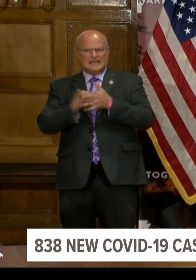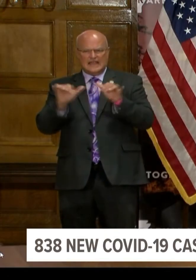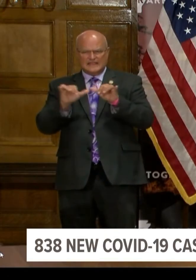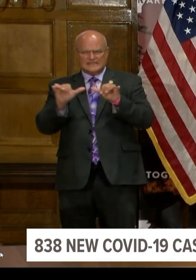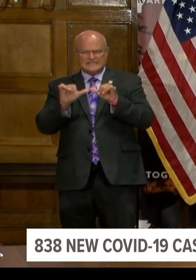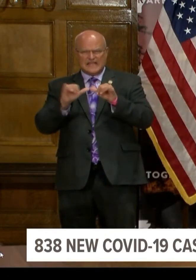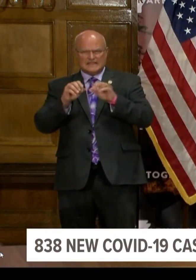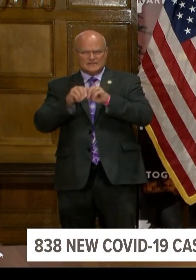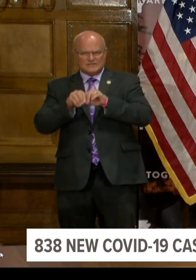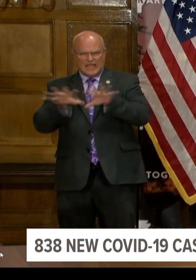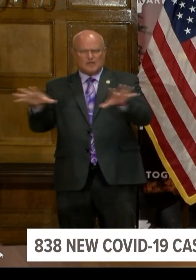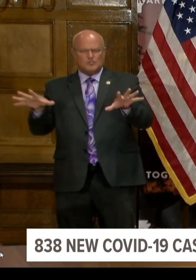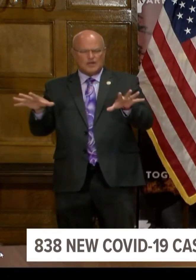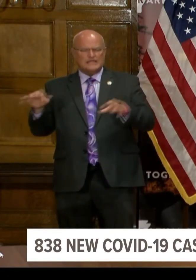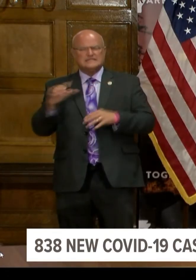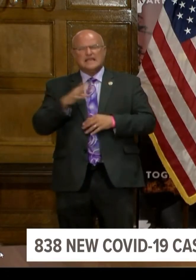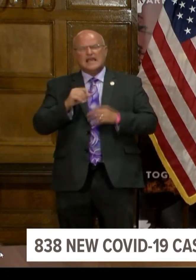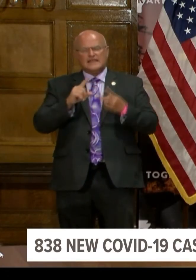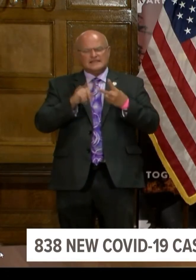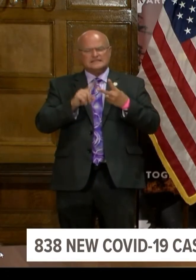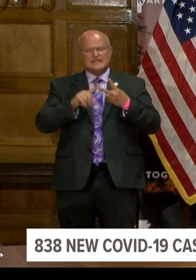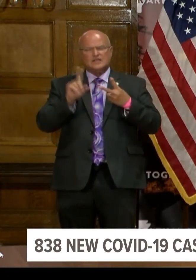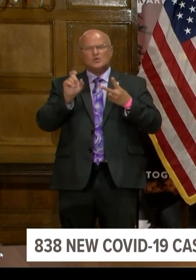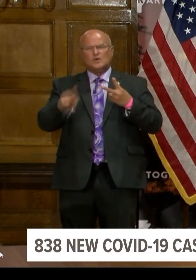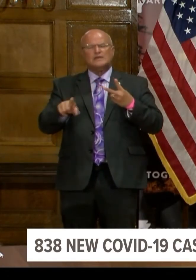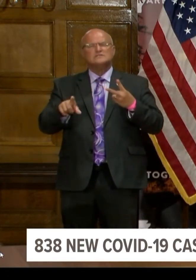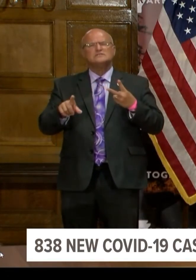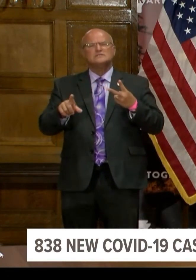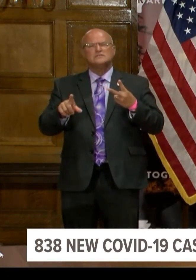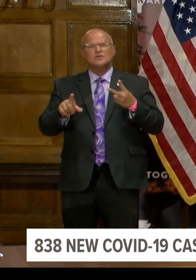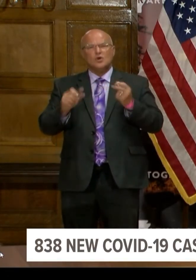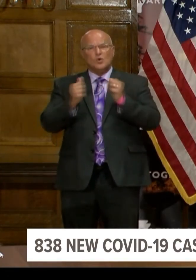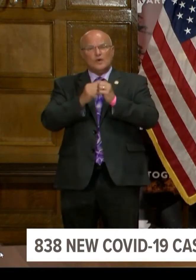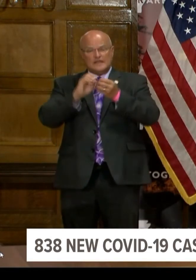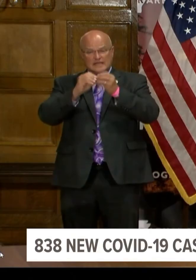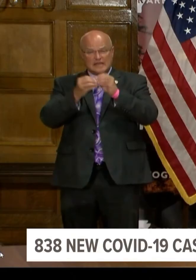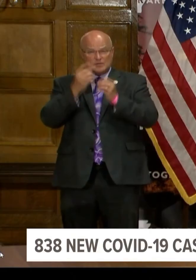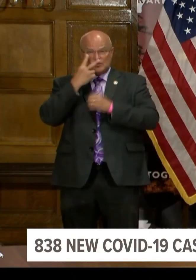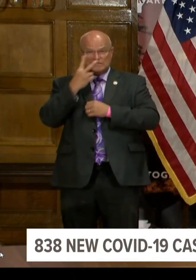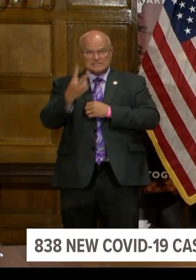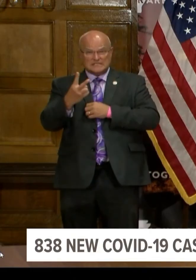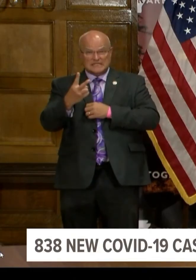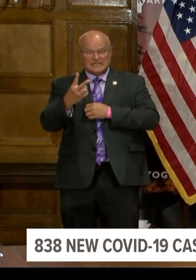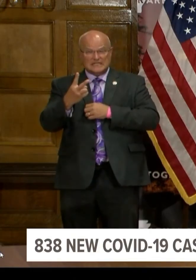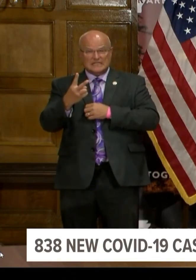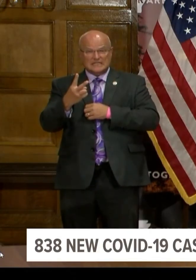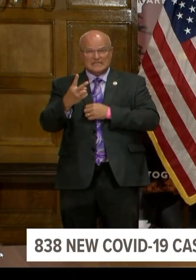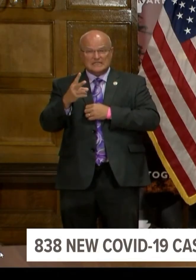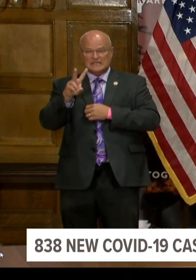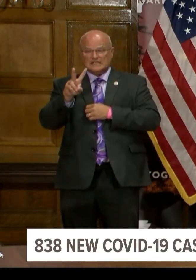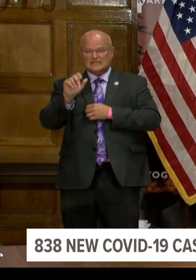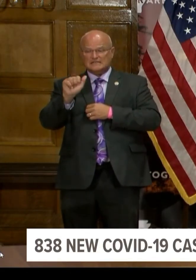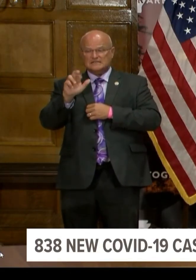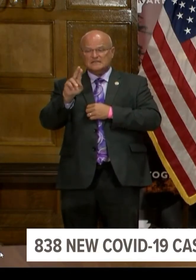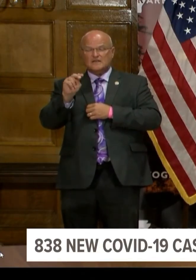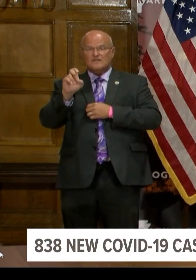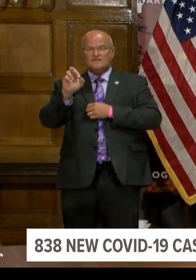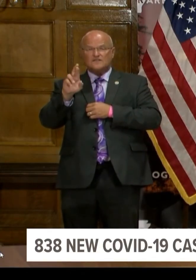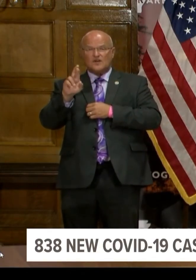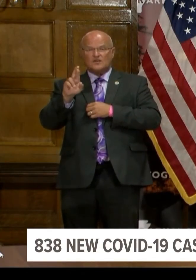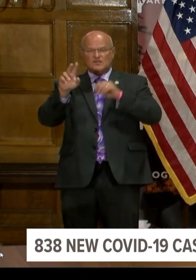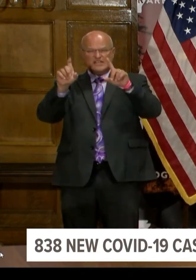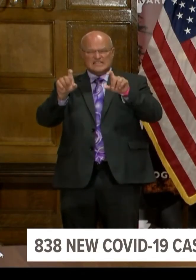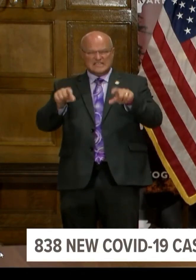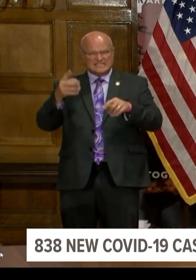those outbreaks. And the second question I had was with the numbers that we're seeing at Varner, given the testing that was done of